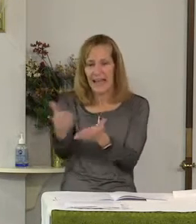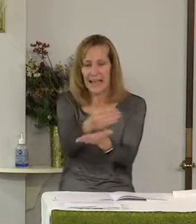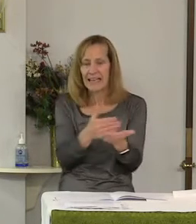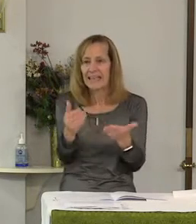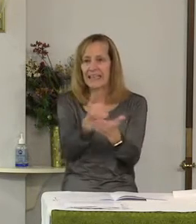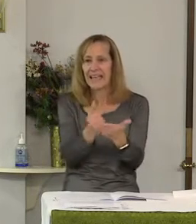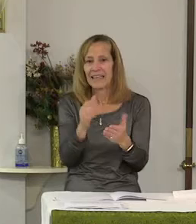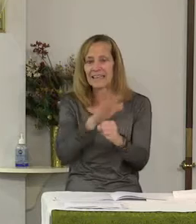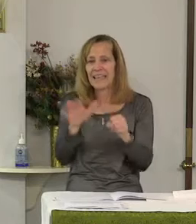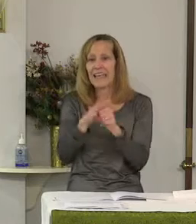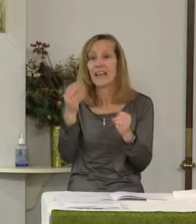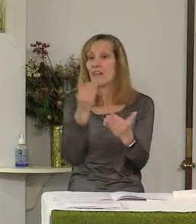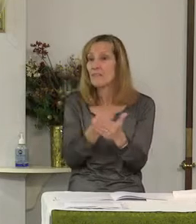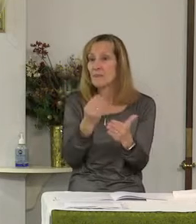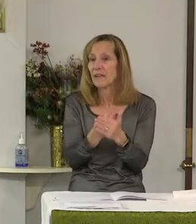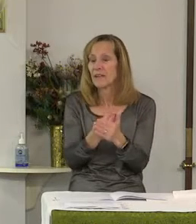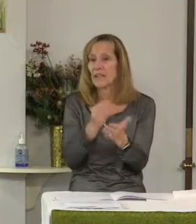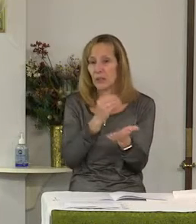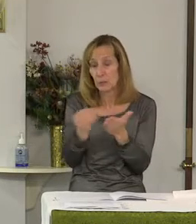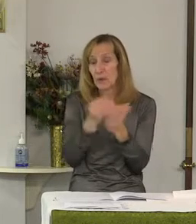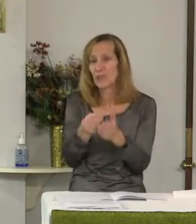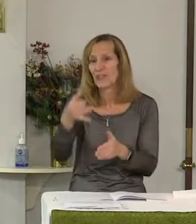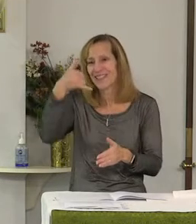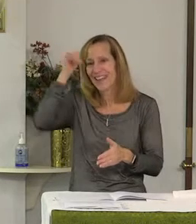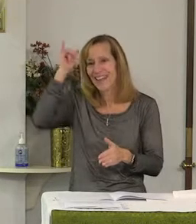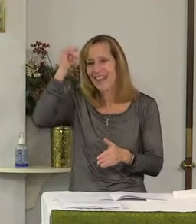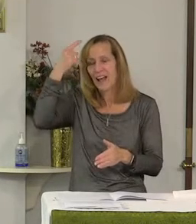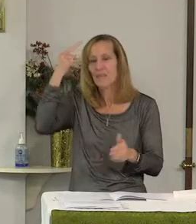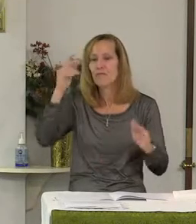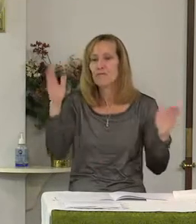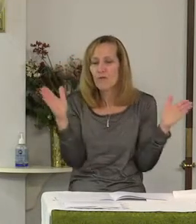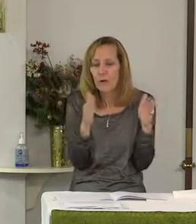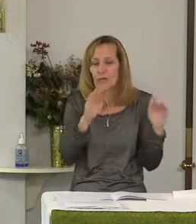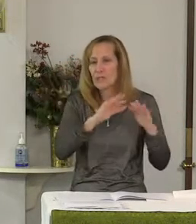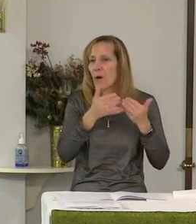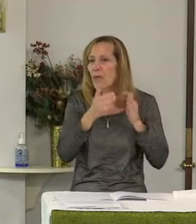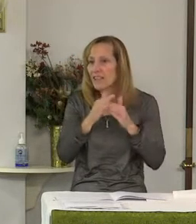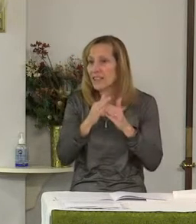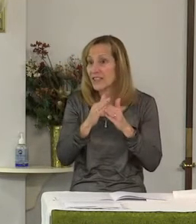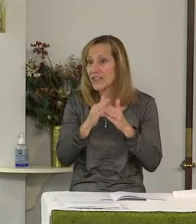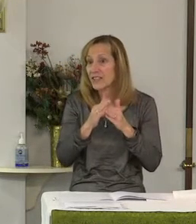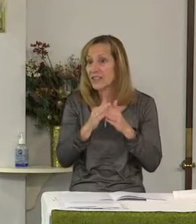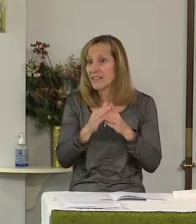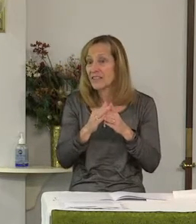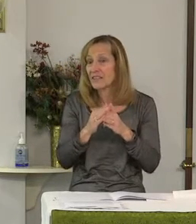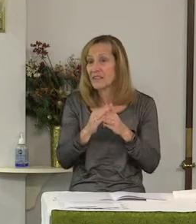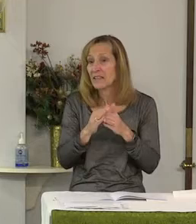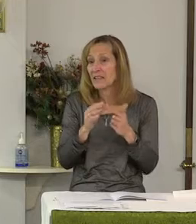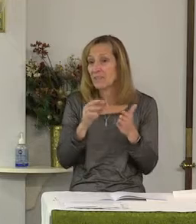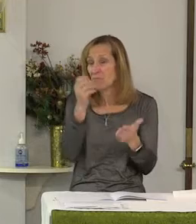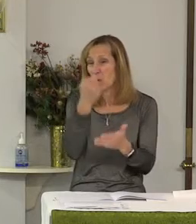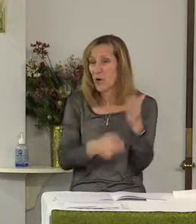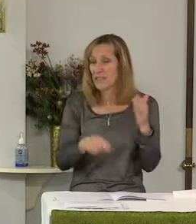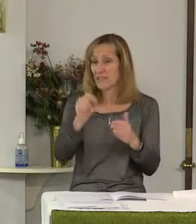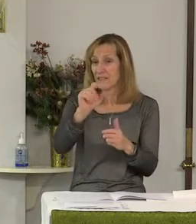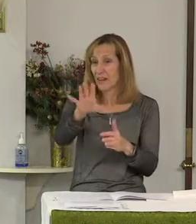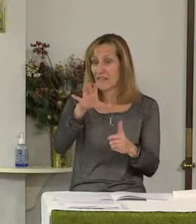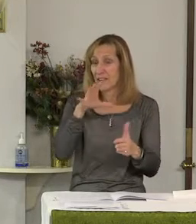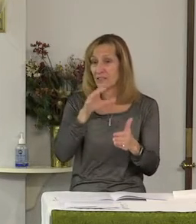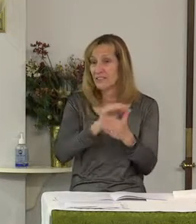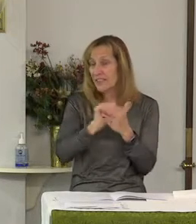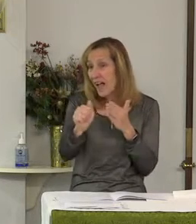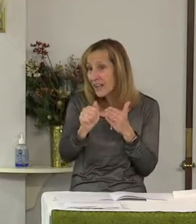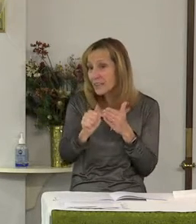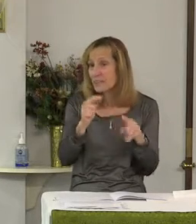collect enough funds for a cow for a village. It's $500, but together we can do